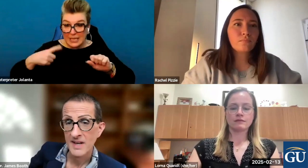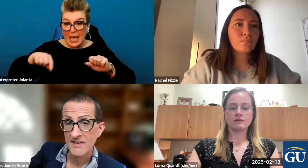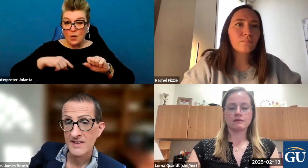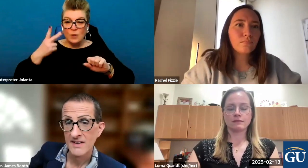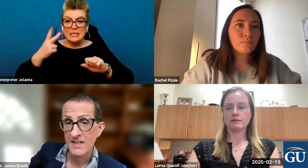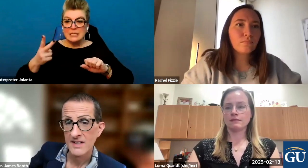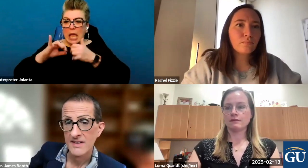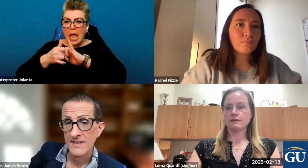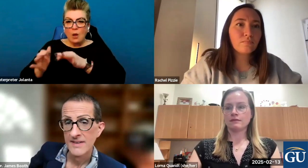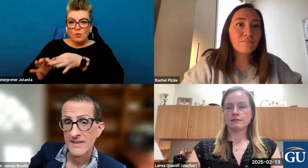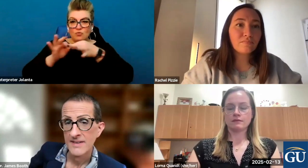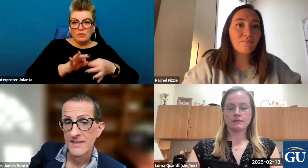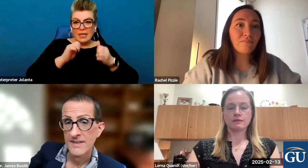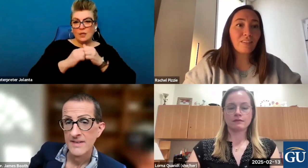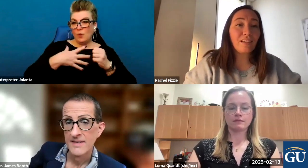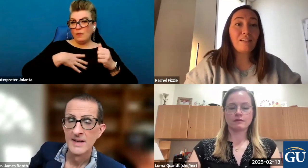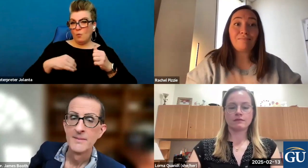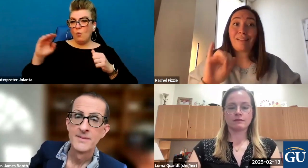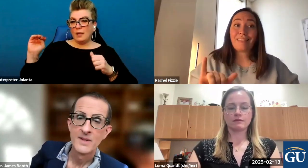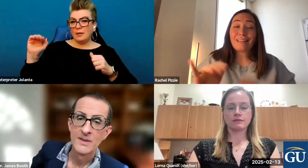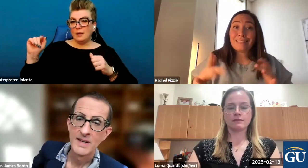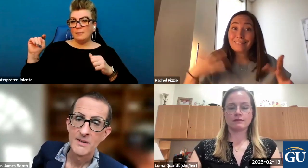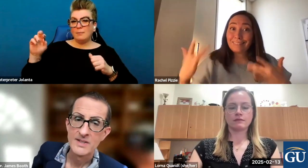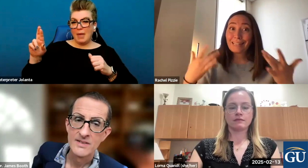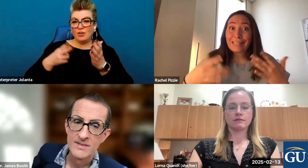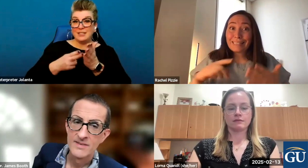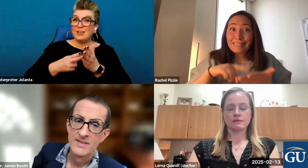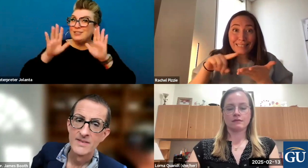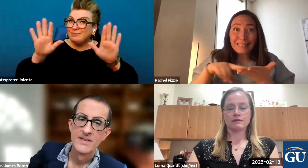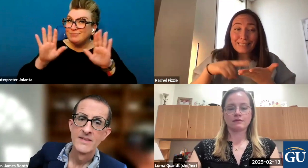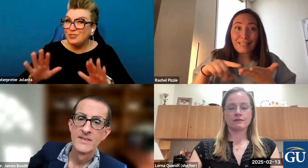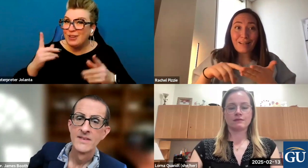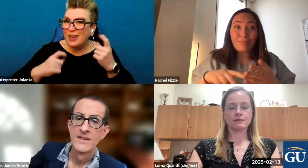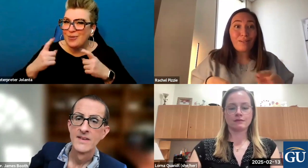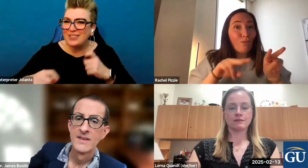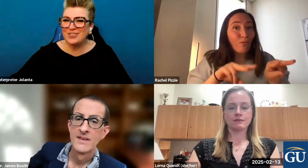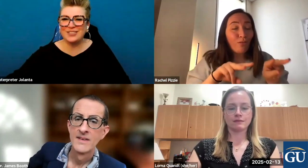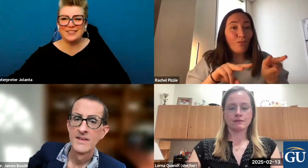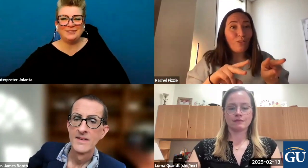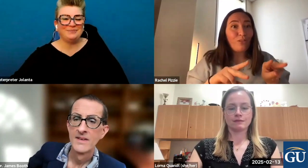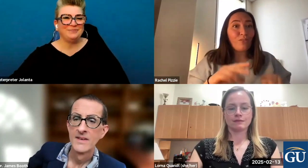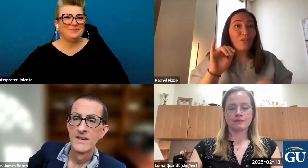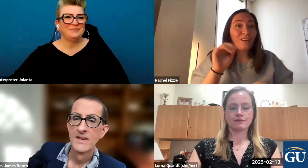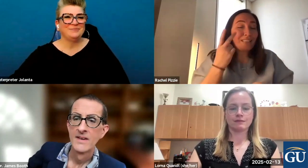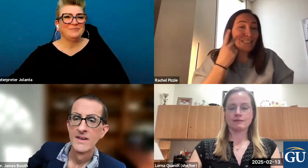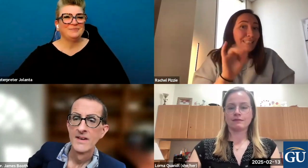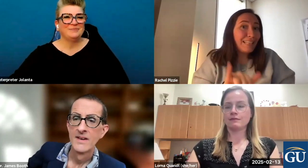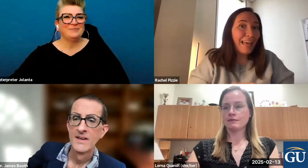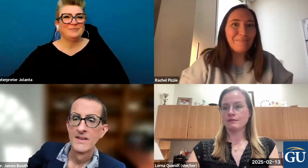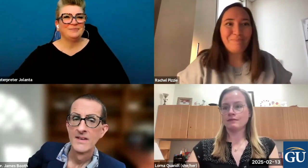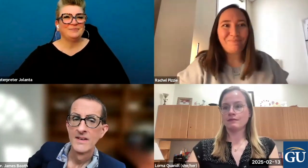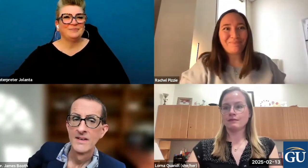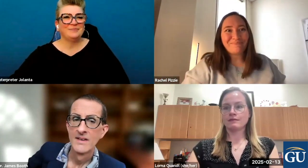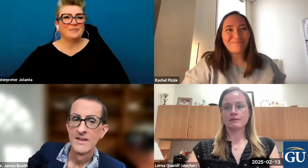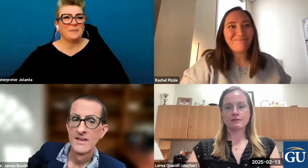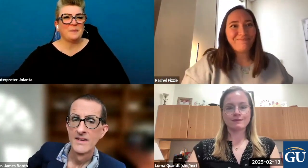to white matter integrity? Yeah, so great question. That's exciting. Exciting research to come. I look forward to